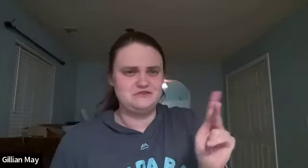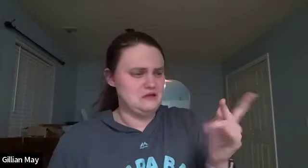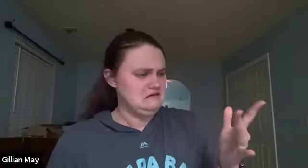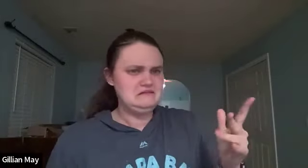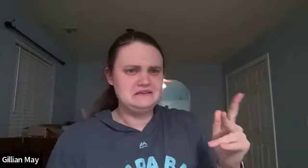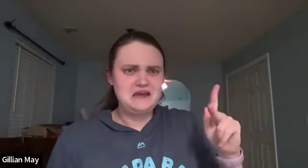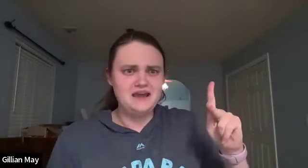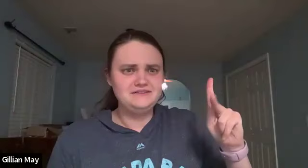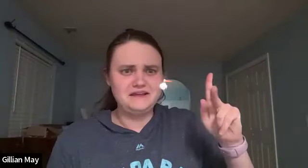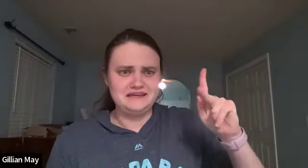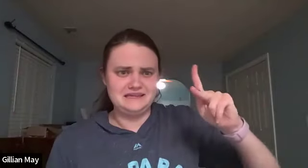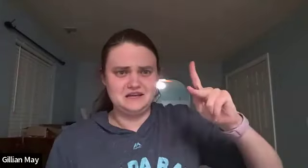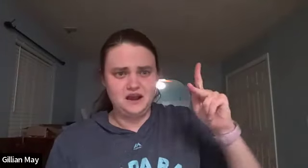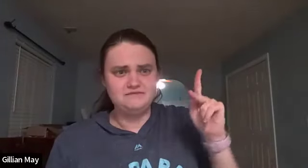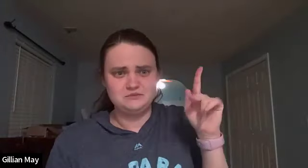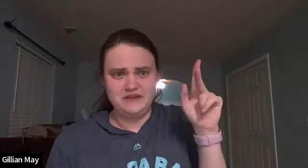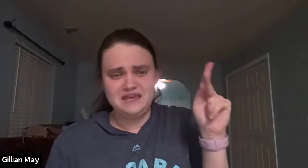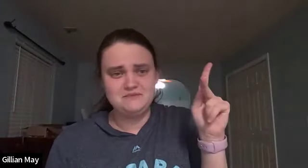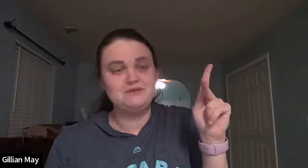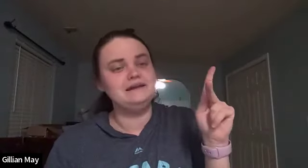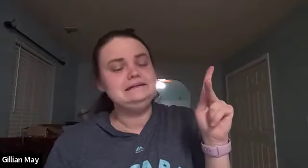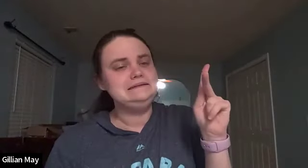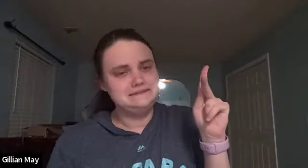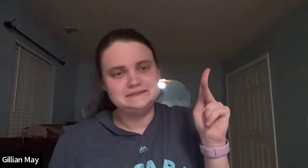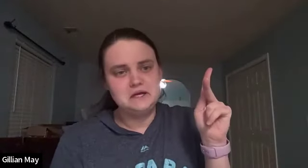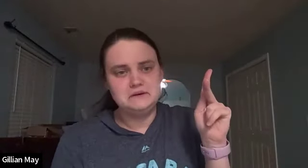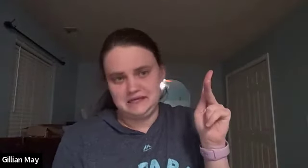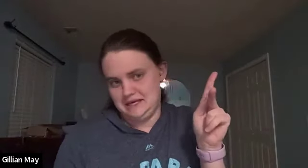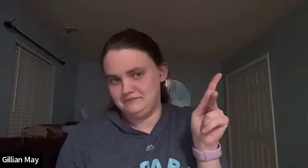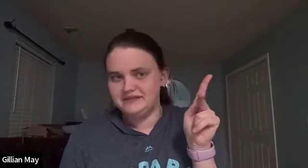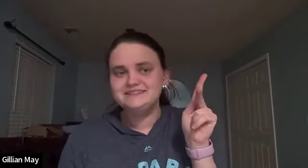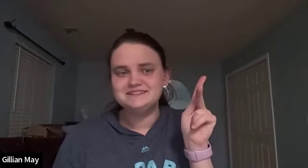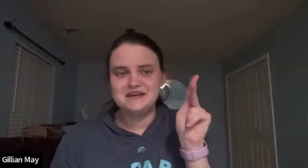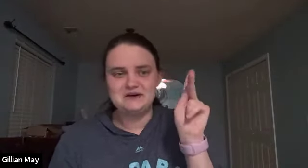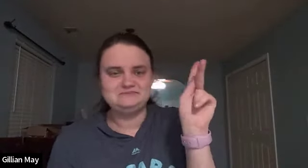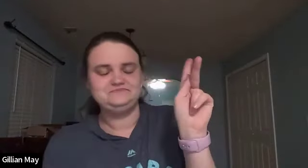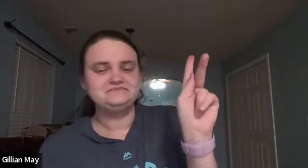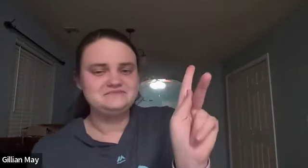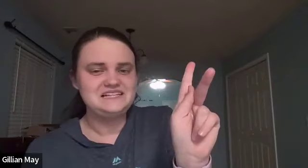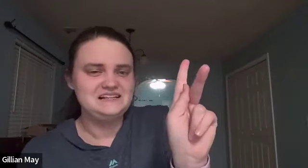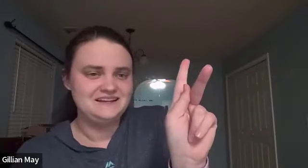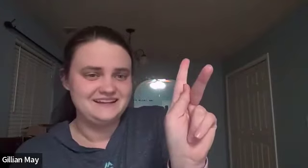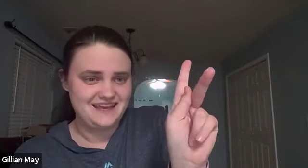they're like, this kind of like is uncomfortable. That can't be right. No, it can be. So